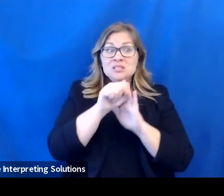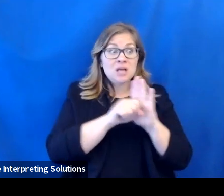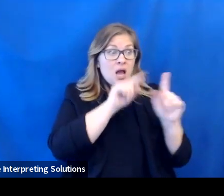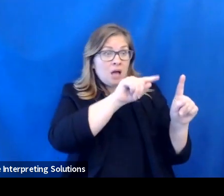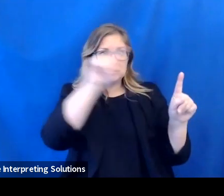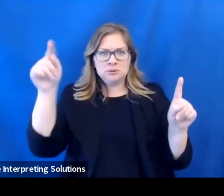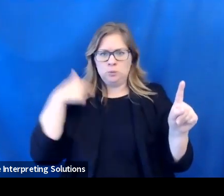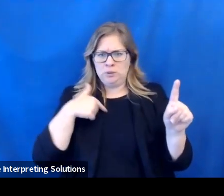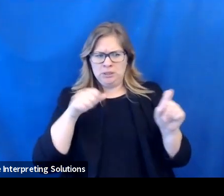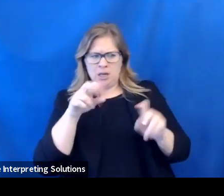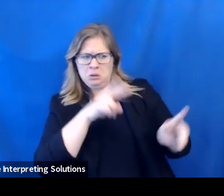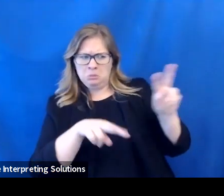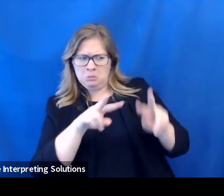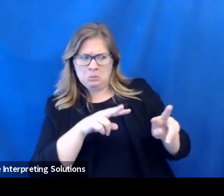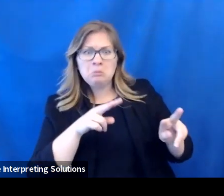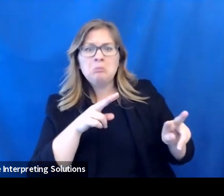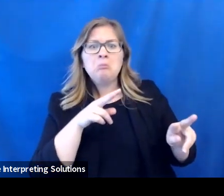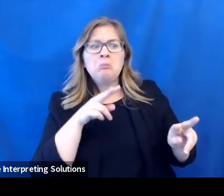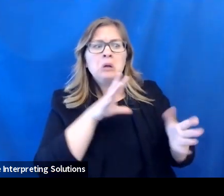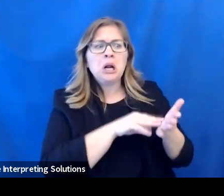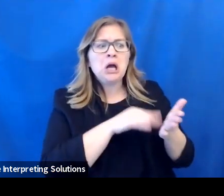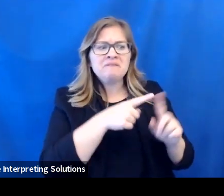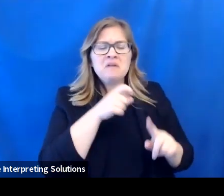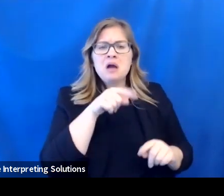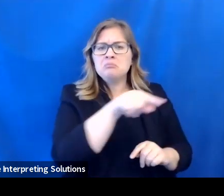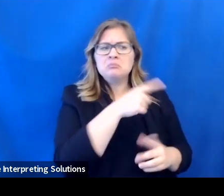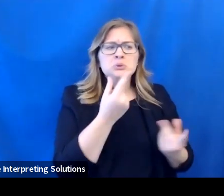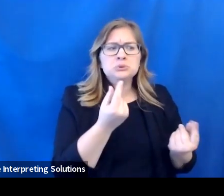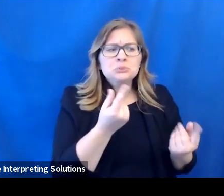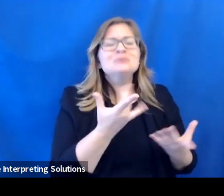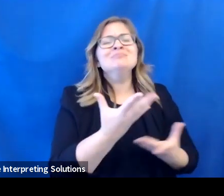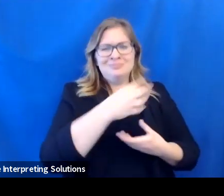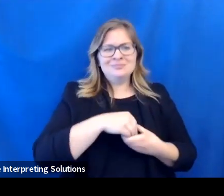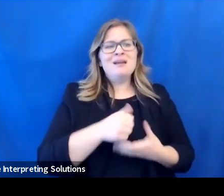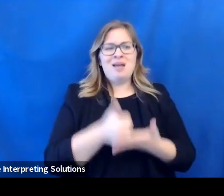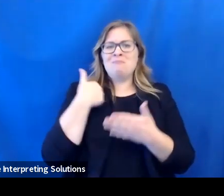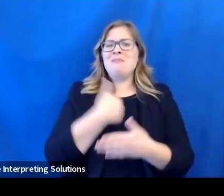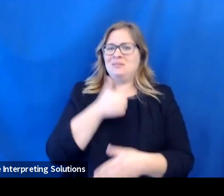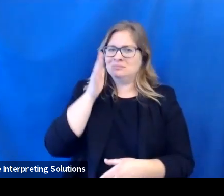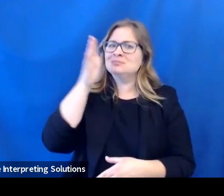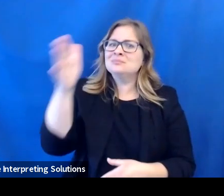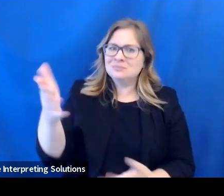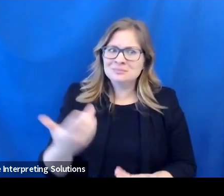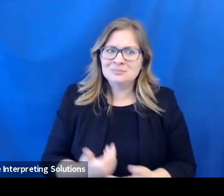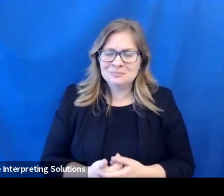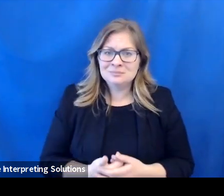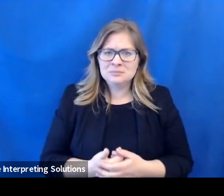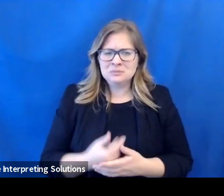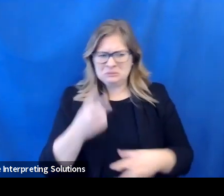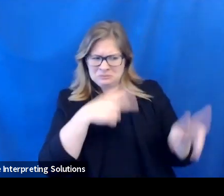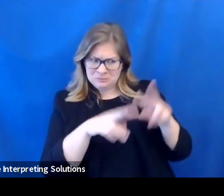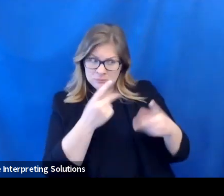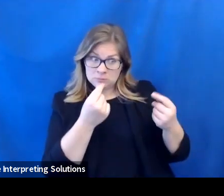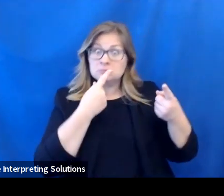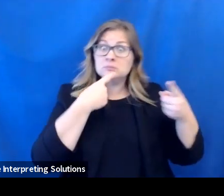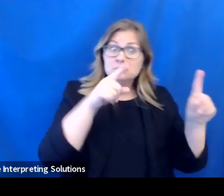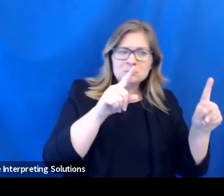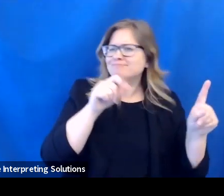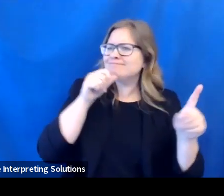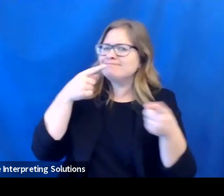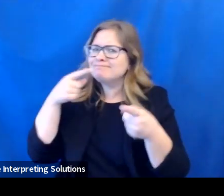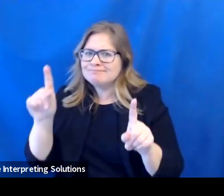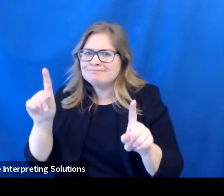using to inform our decision, is watching things that have worked elsewhere and haven't worked elsewhere. So we'll make sure that that Minnesota's in a position